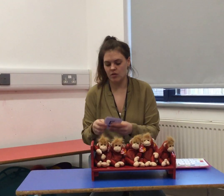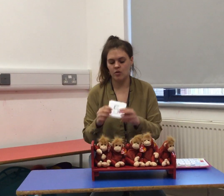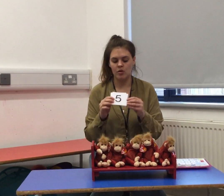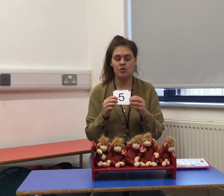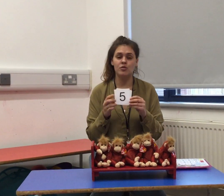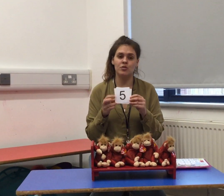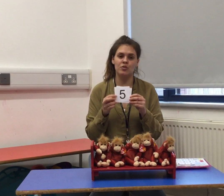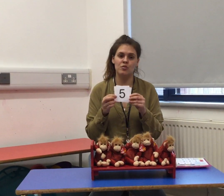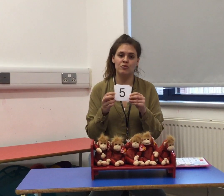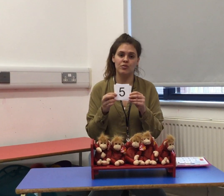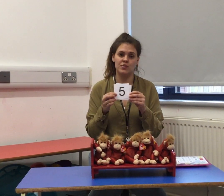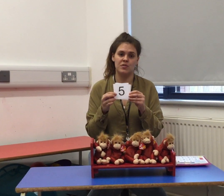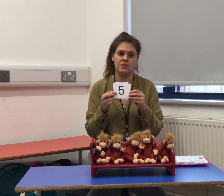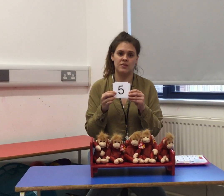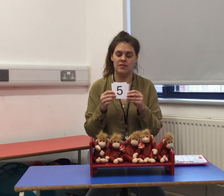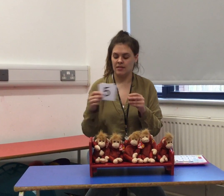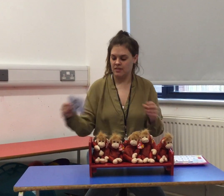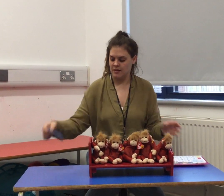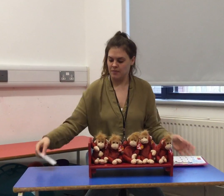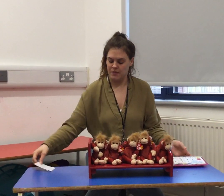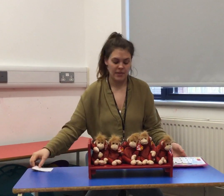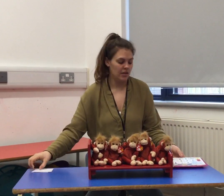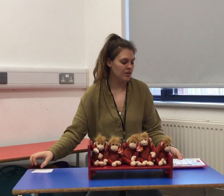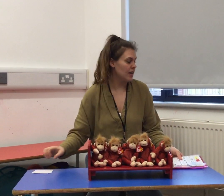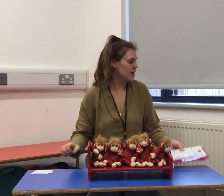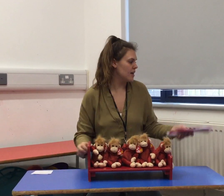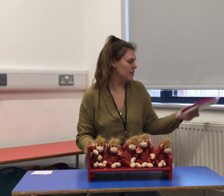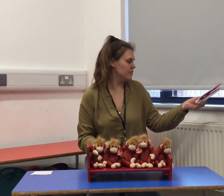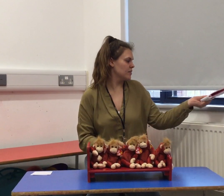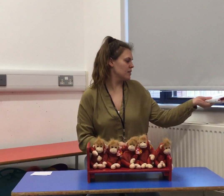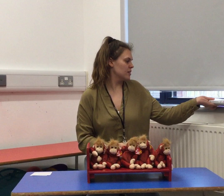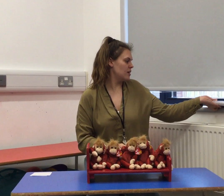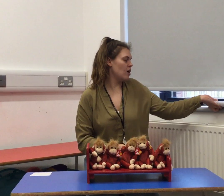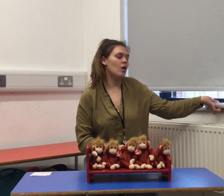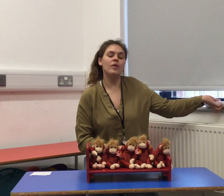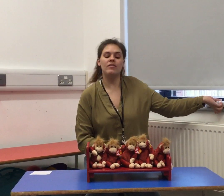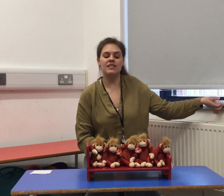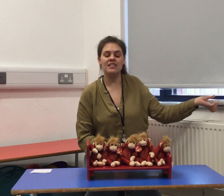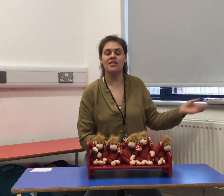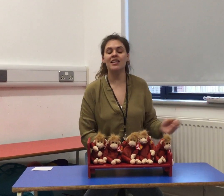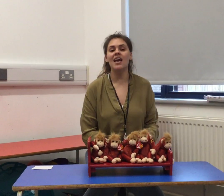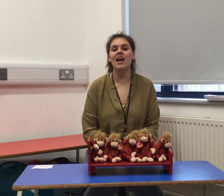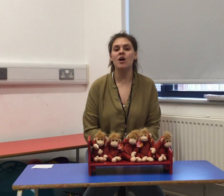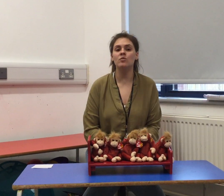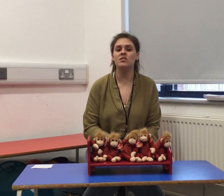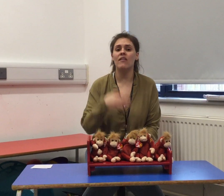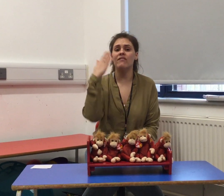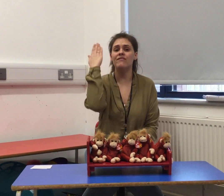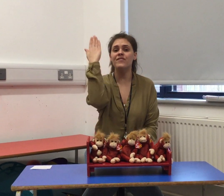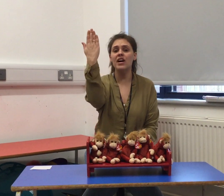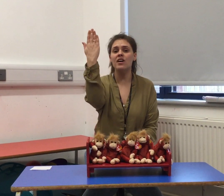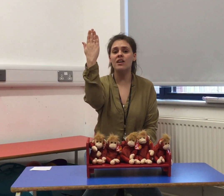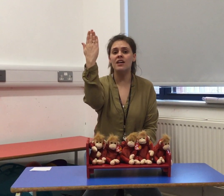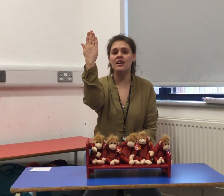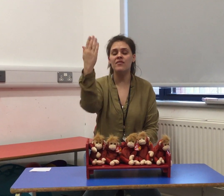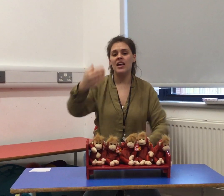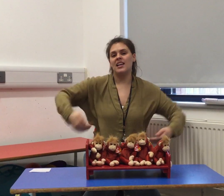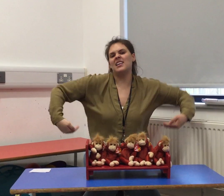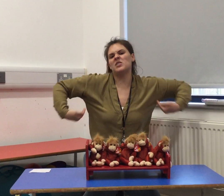you can use your numerals. Okay. Are we ready to count 5